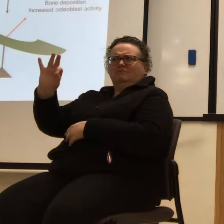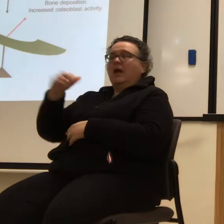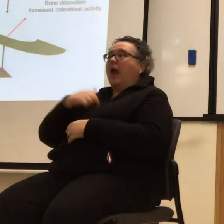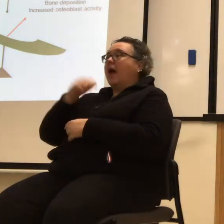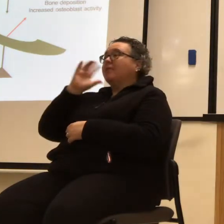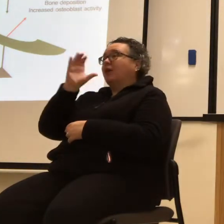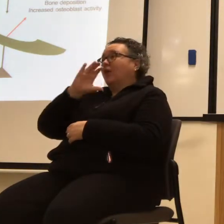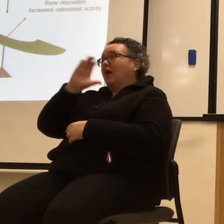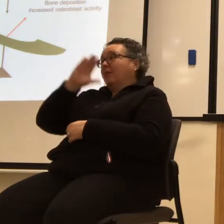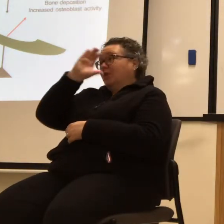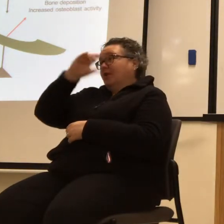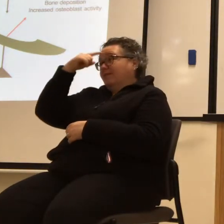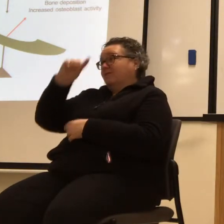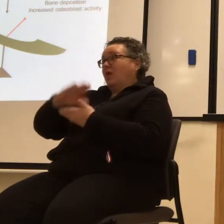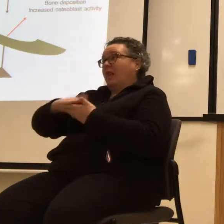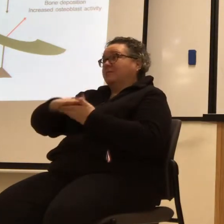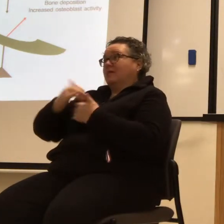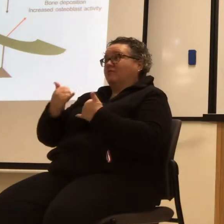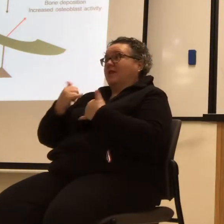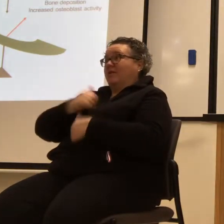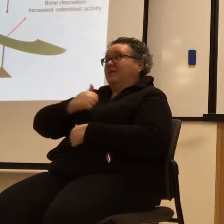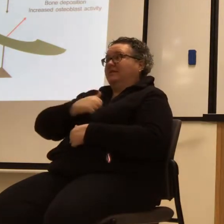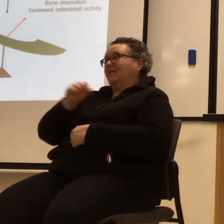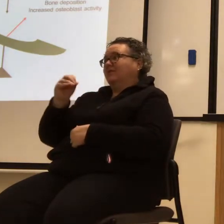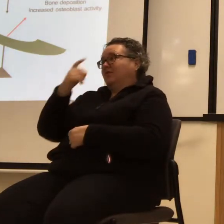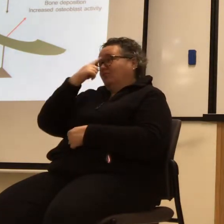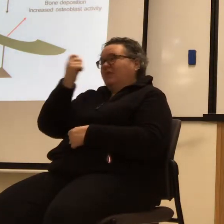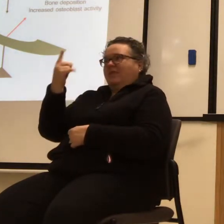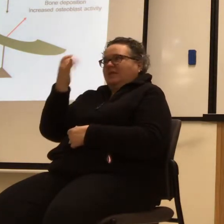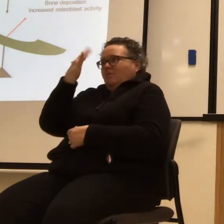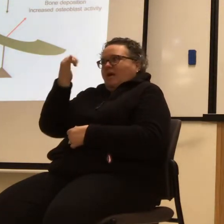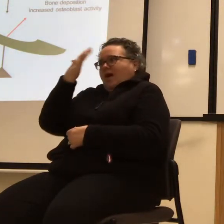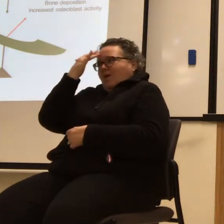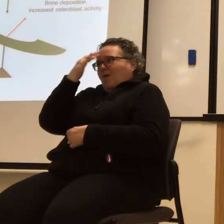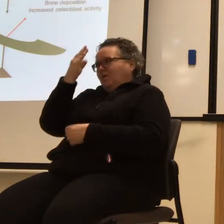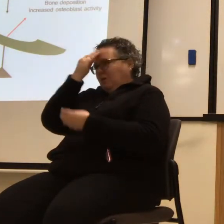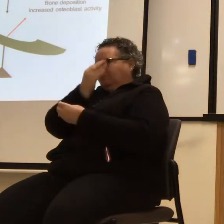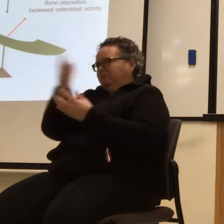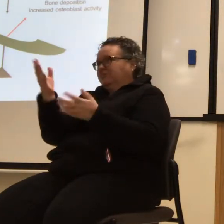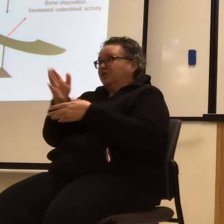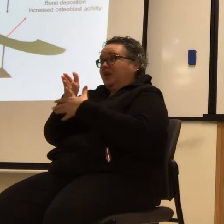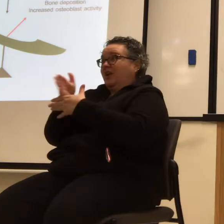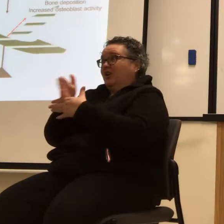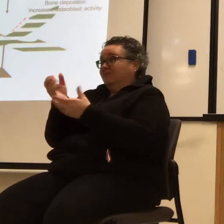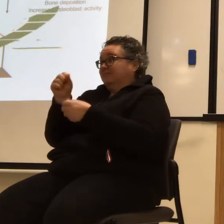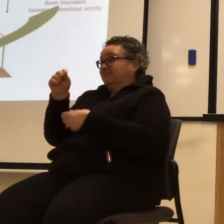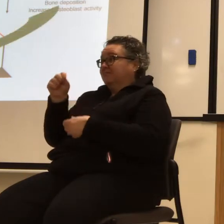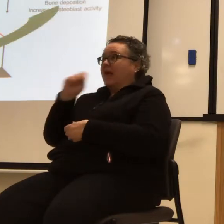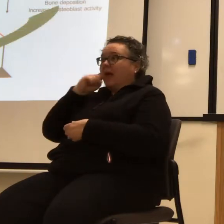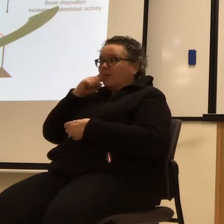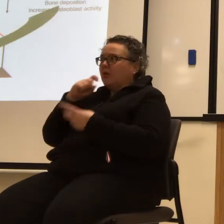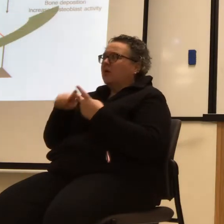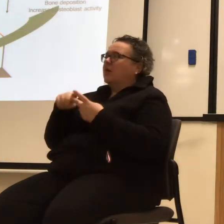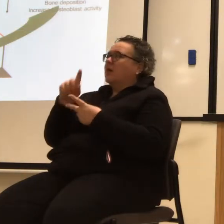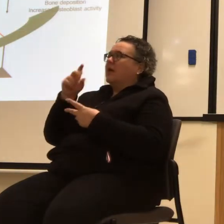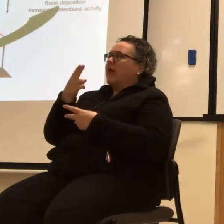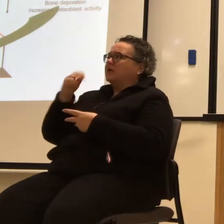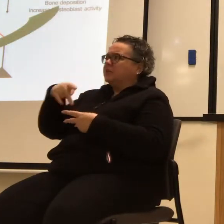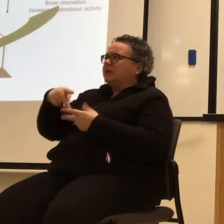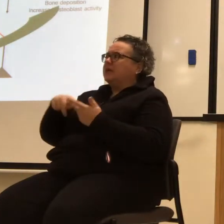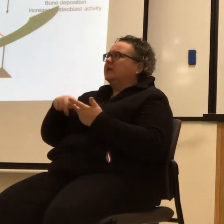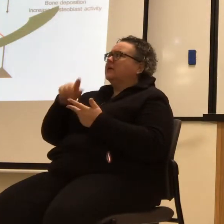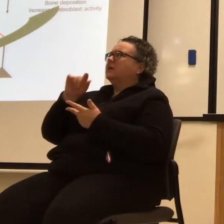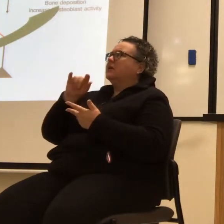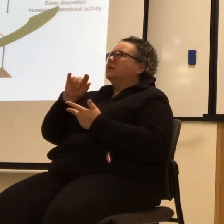If you have high blood calcium, you're going to have bone deposition, increased osteoblast activity. If you have